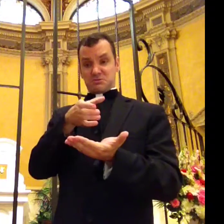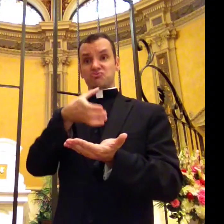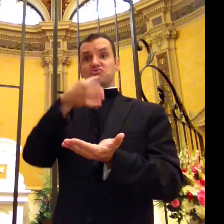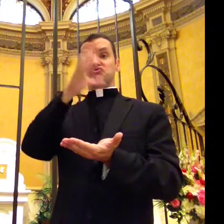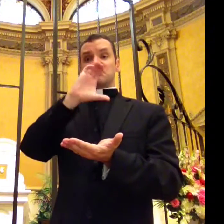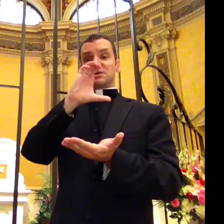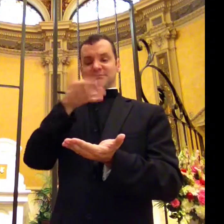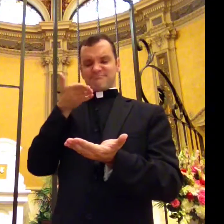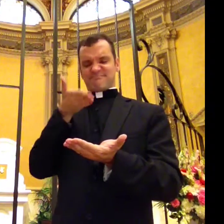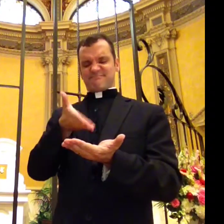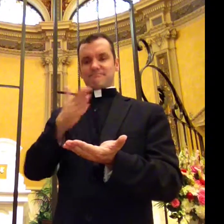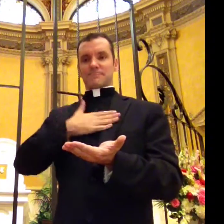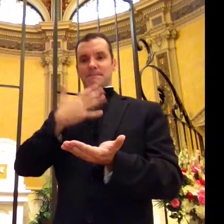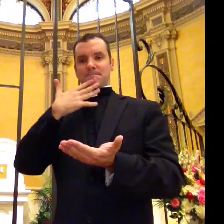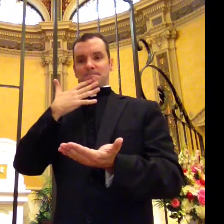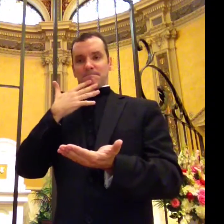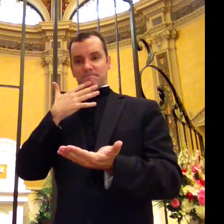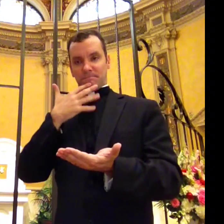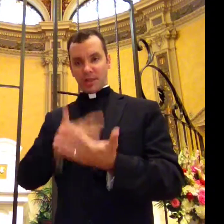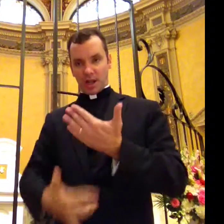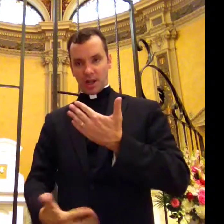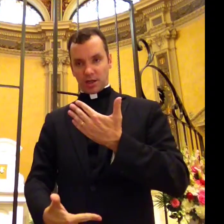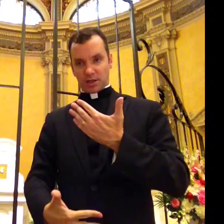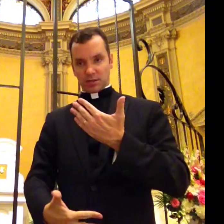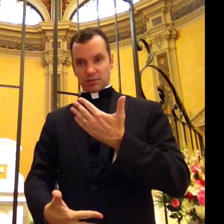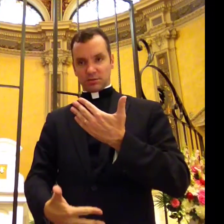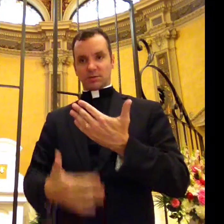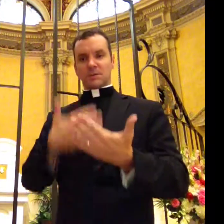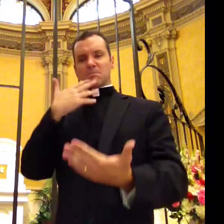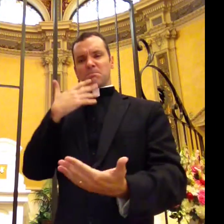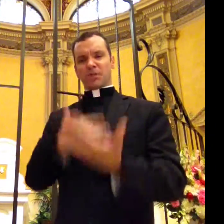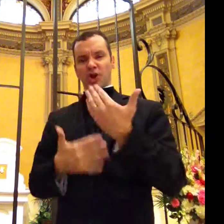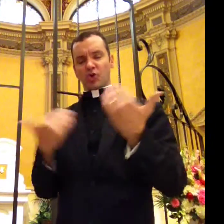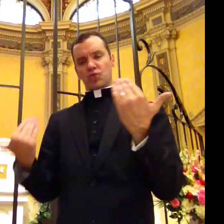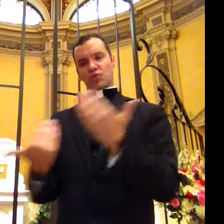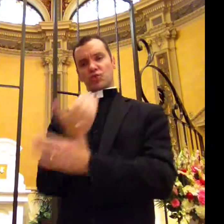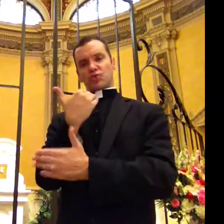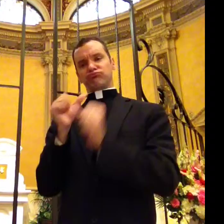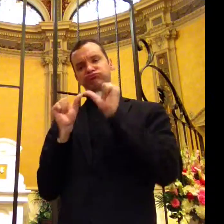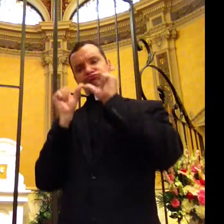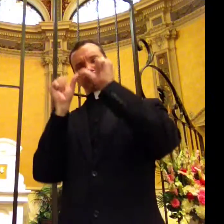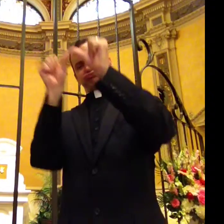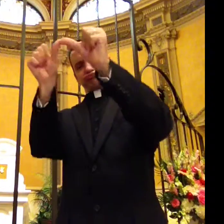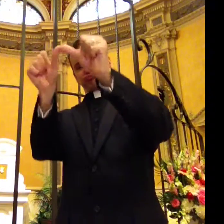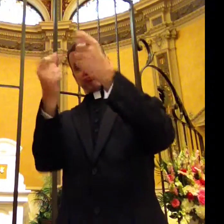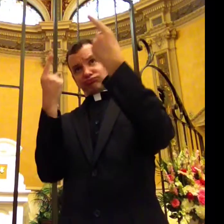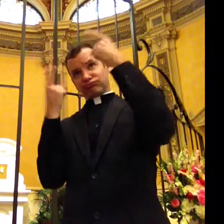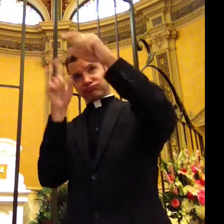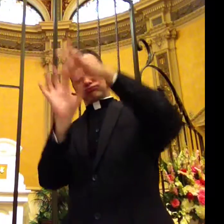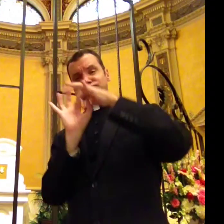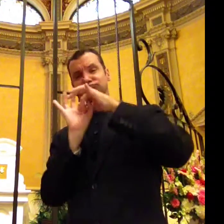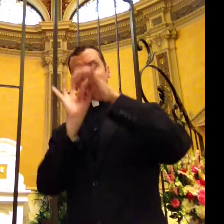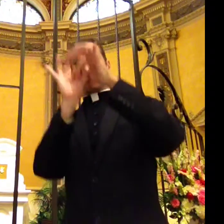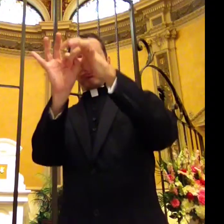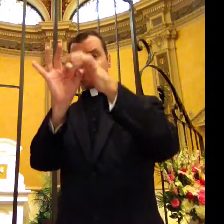and said, "Take and drink this. This is my blood, the blood of the new and everlasting